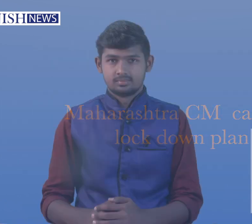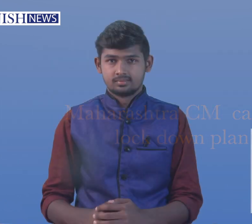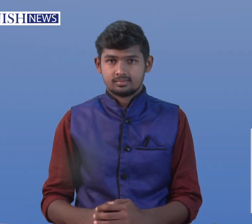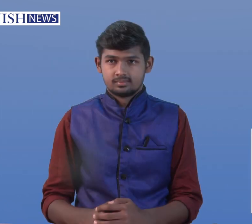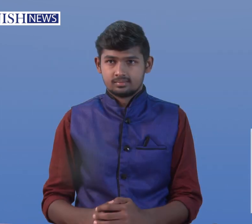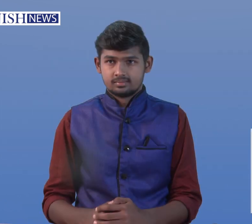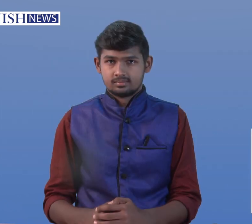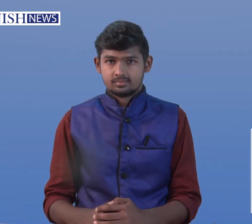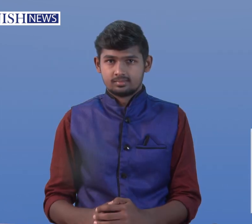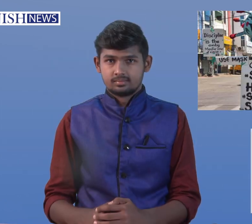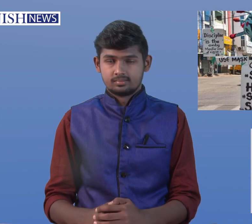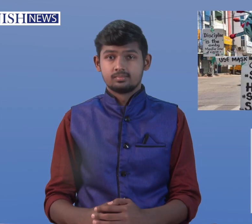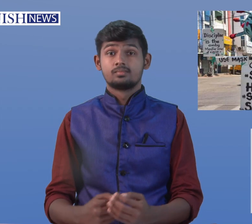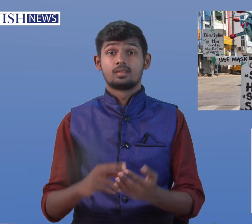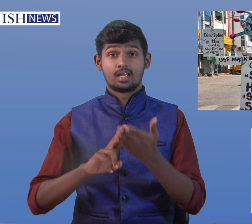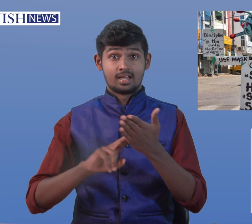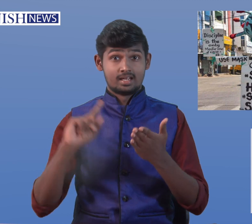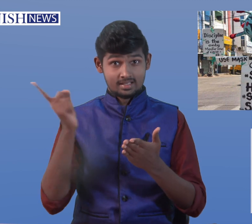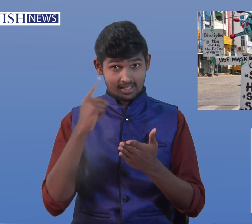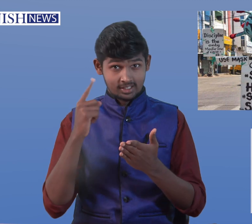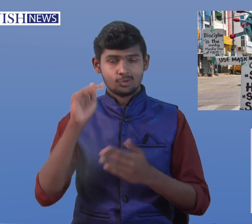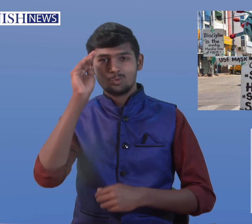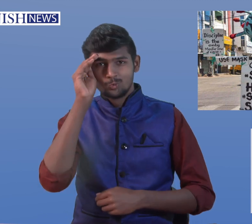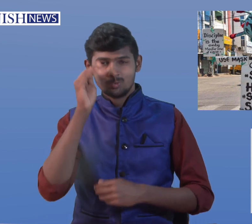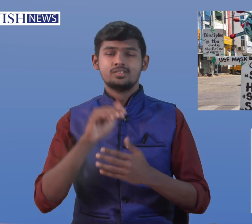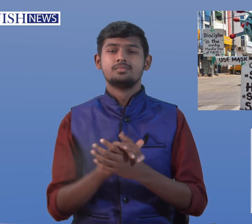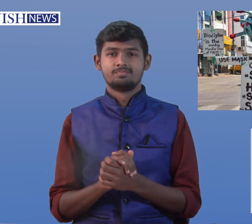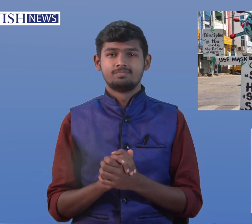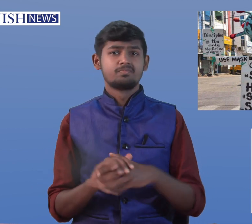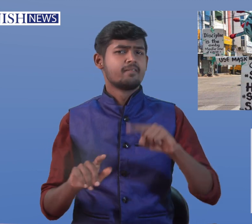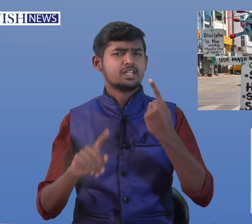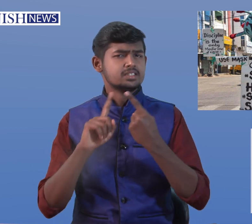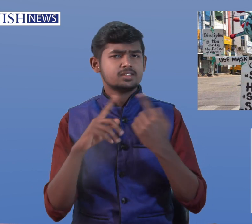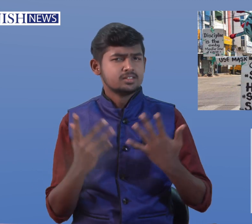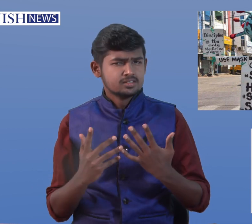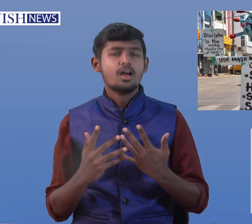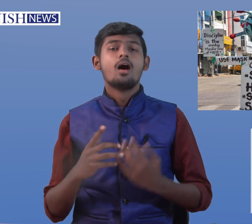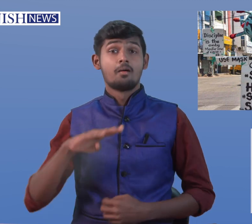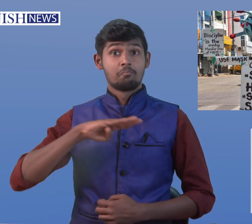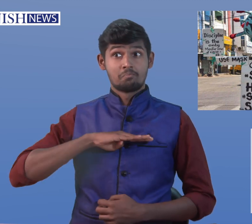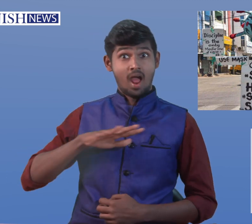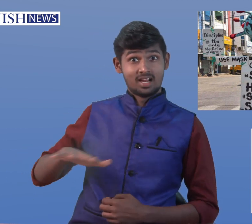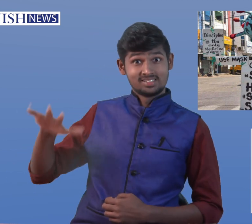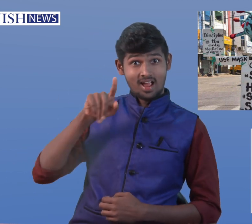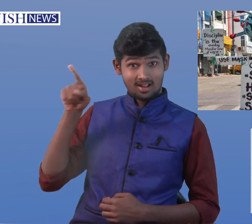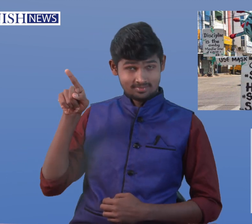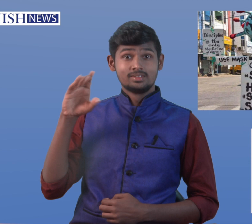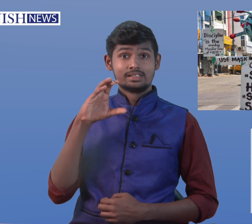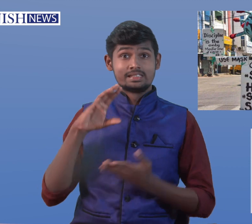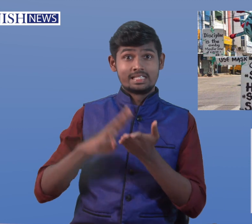National News. Maharashtra CM calls for lockdown plan. In view of the sharp rise in the fresh